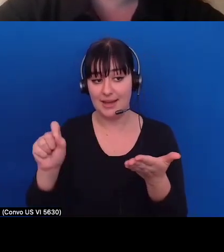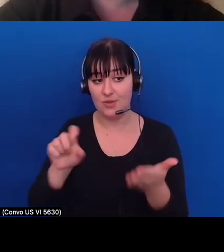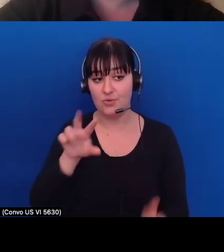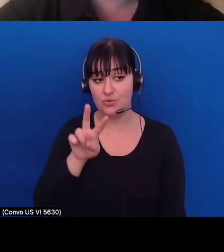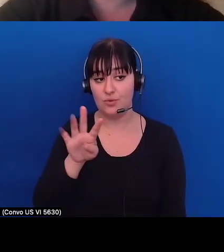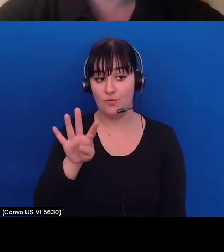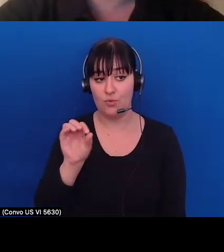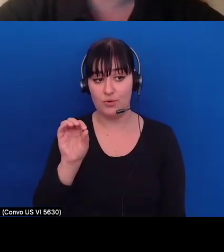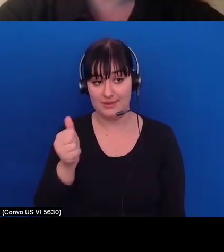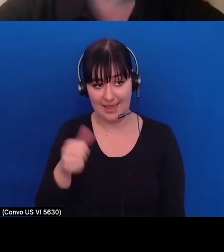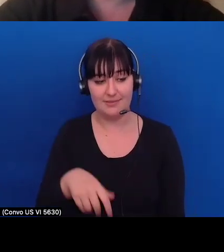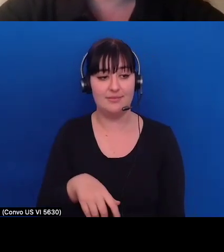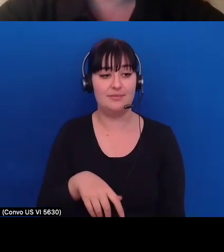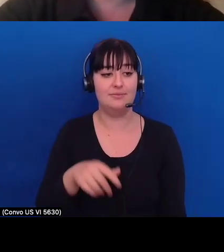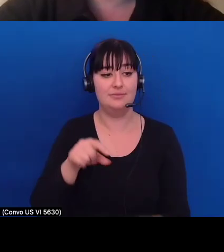9-2410 through